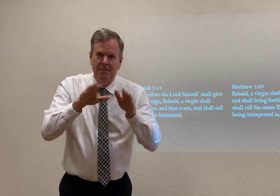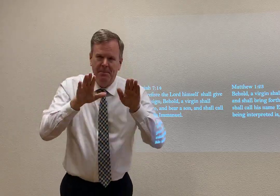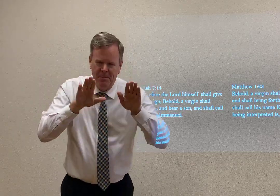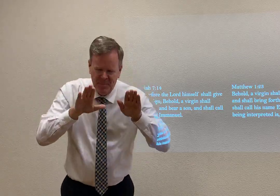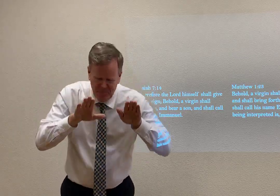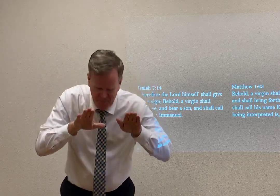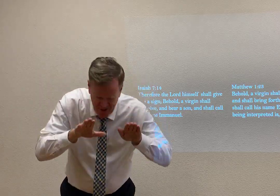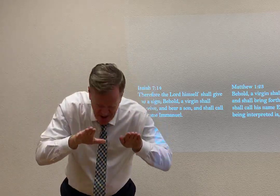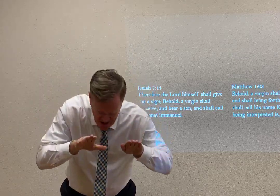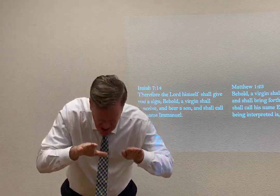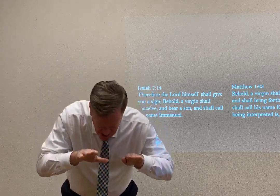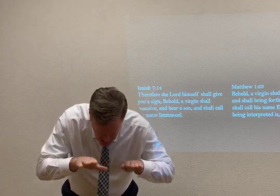shall bow.